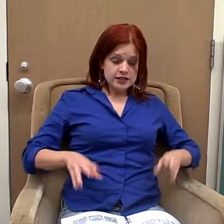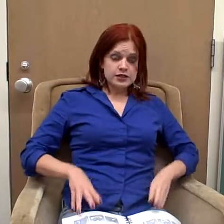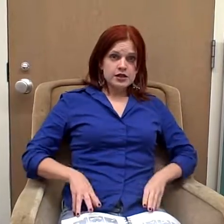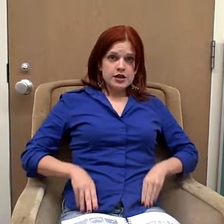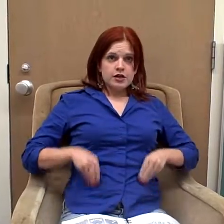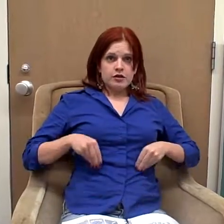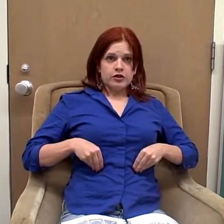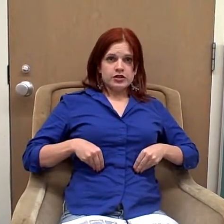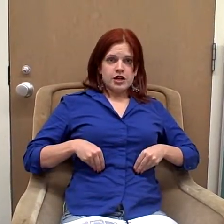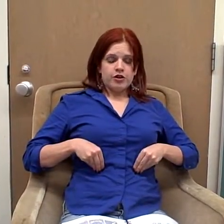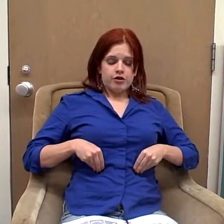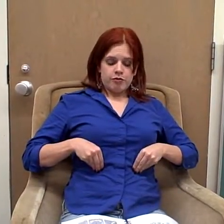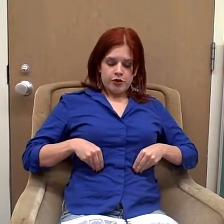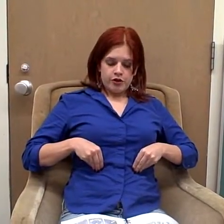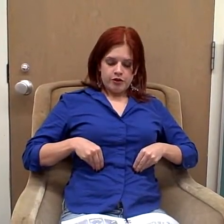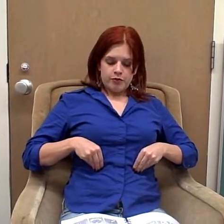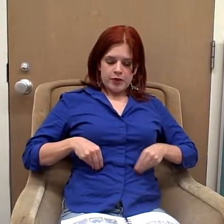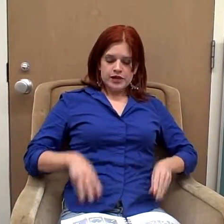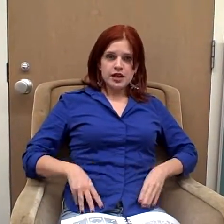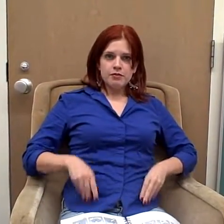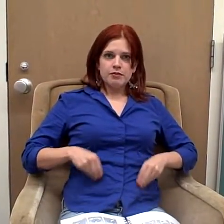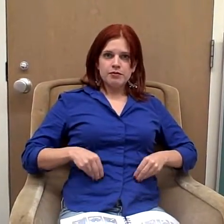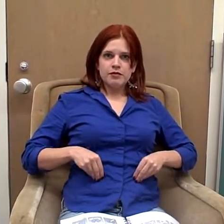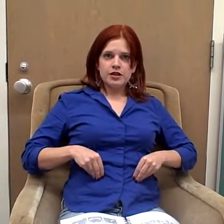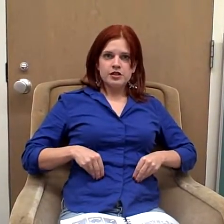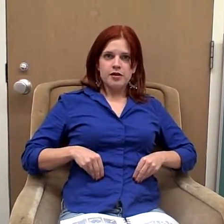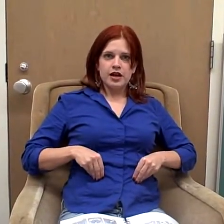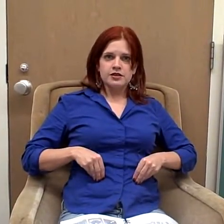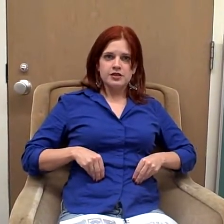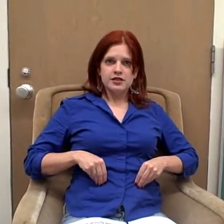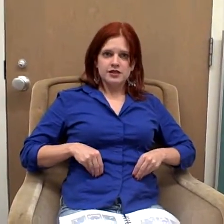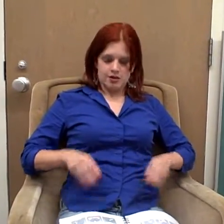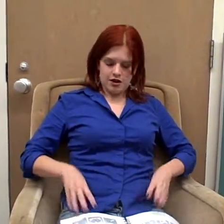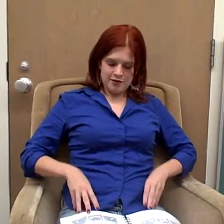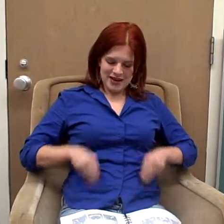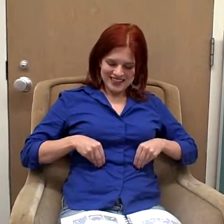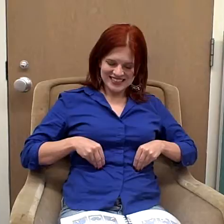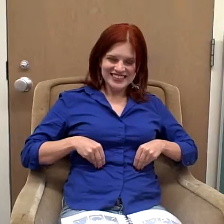Pants, it looks like you're pulling pants up. Can you see my hands? Okay, pants.